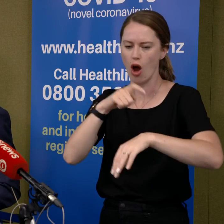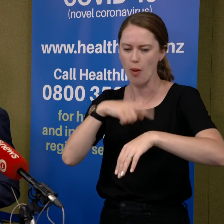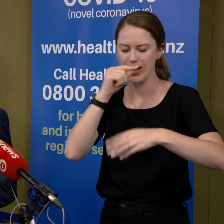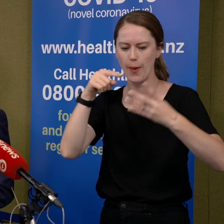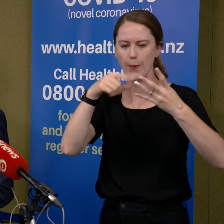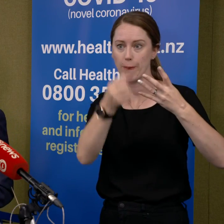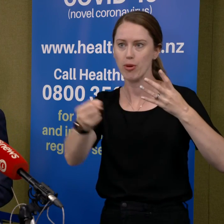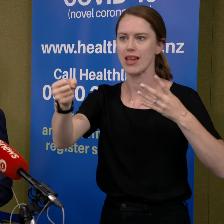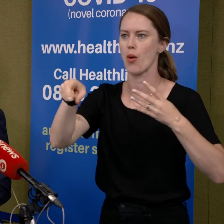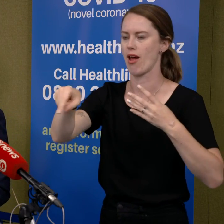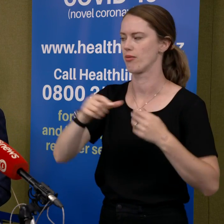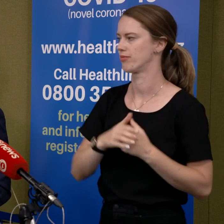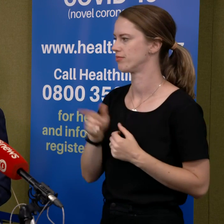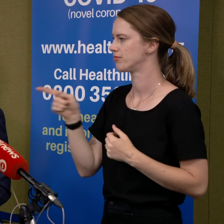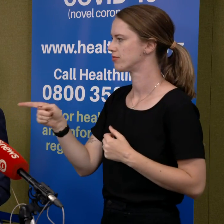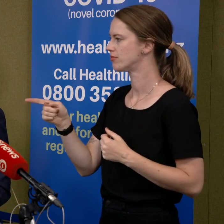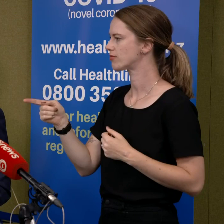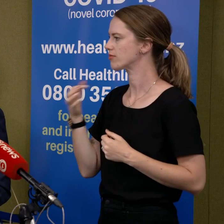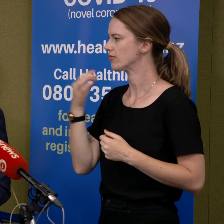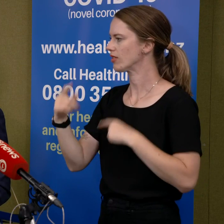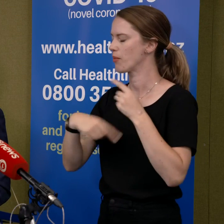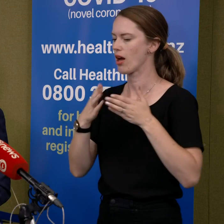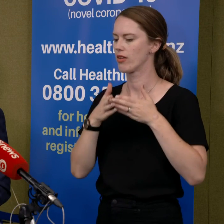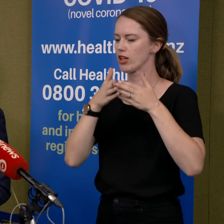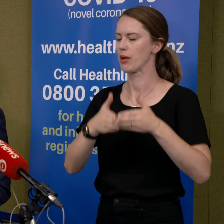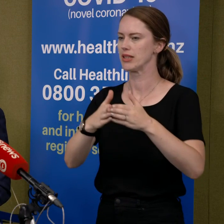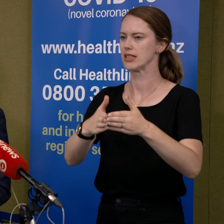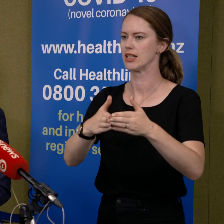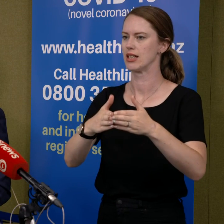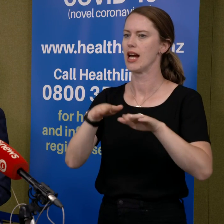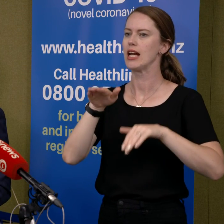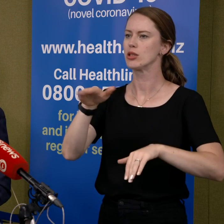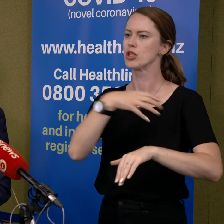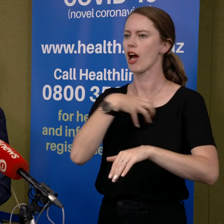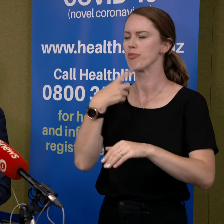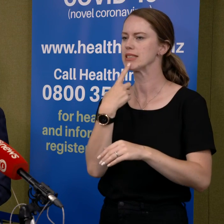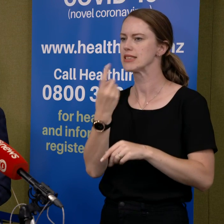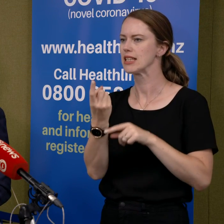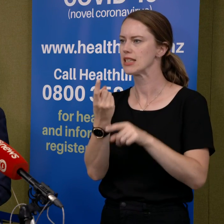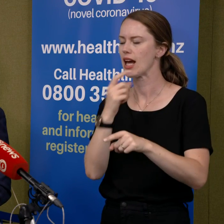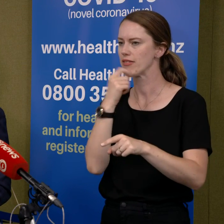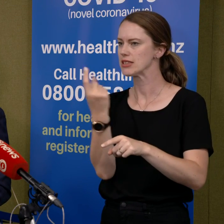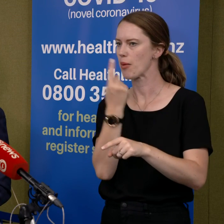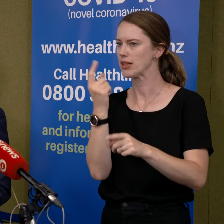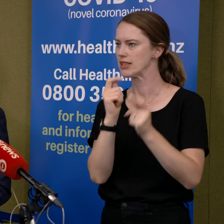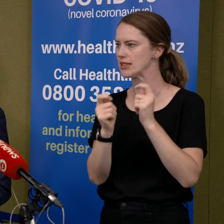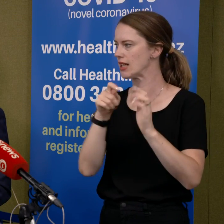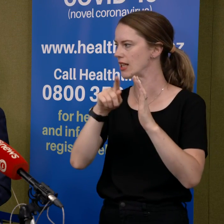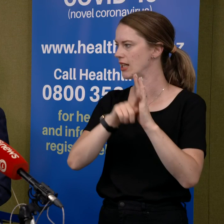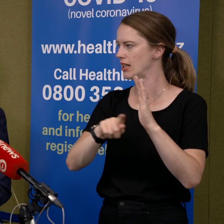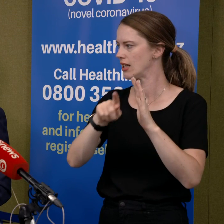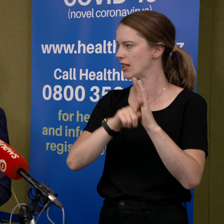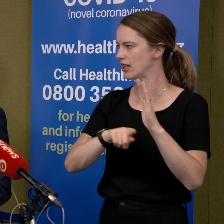the Kiwis on cruises, just for that River Nile cruise, the Egyptian government had said that for anyone that had tested